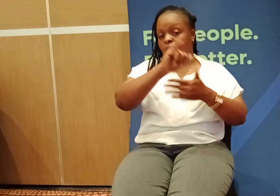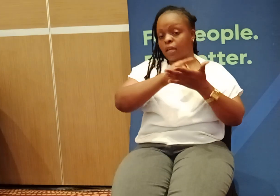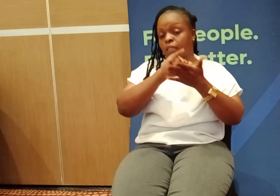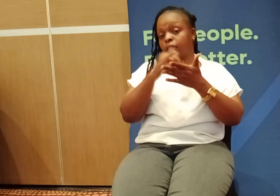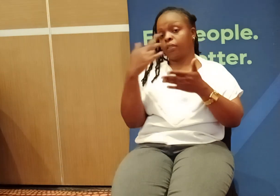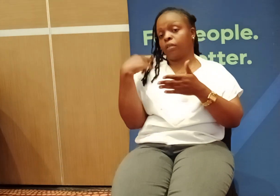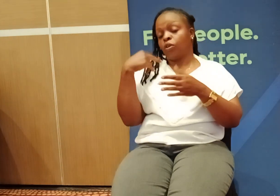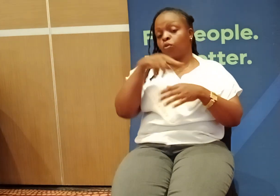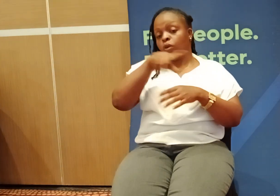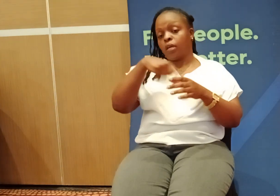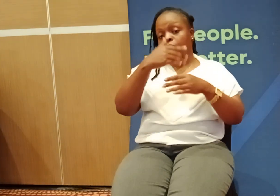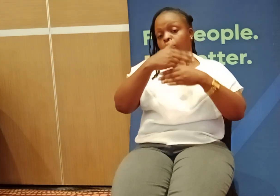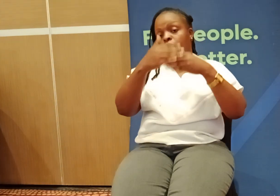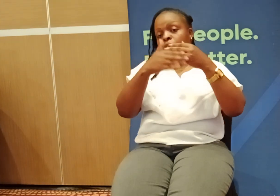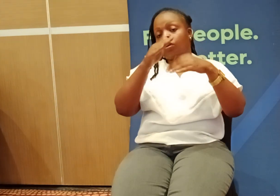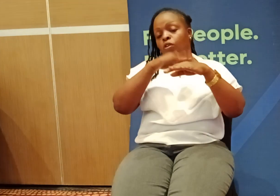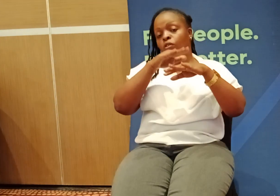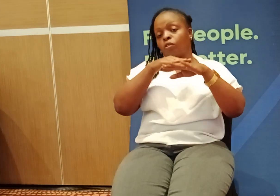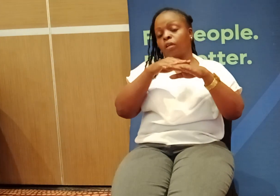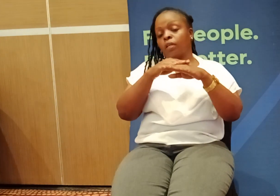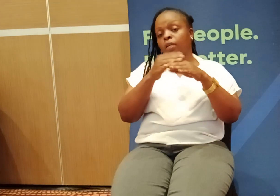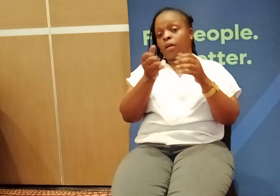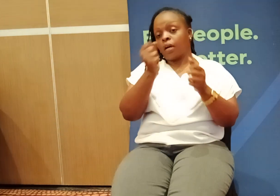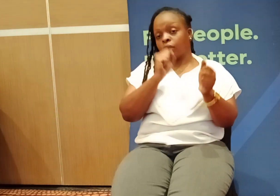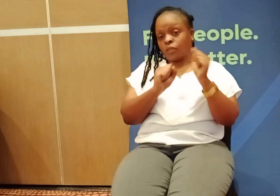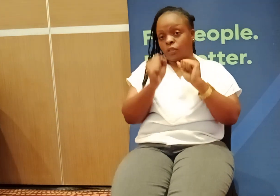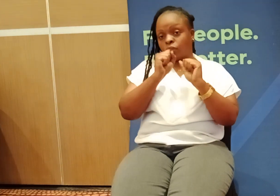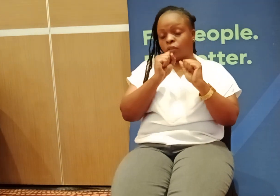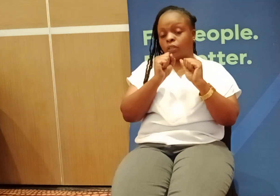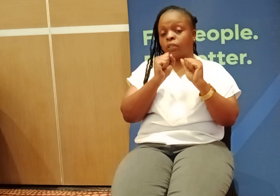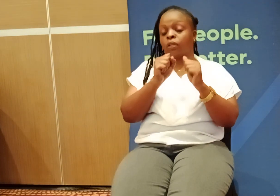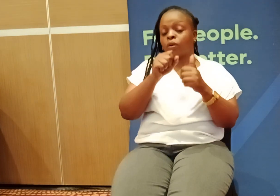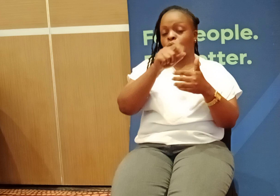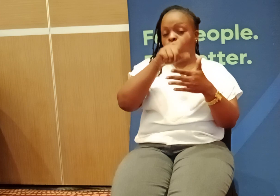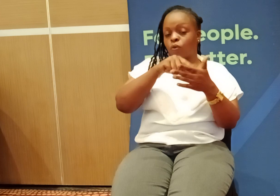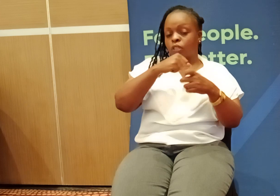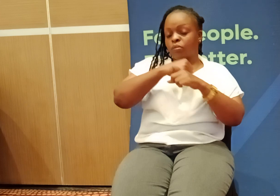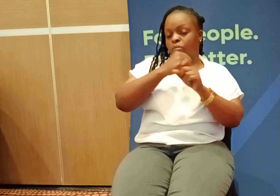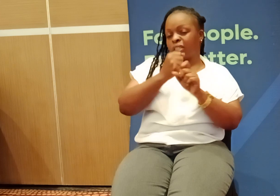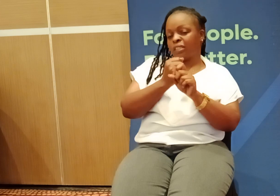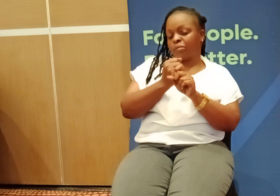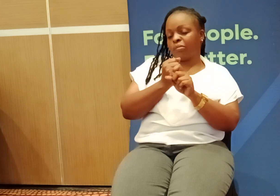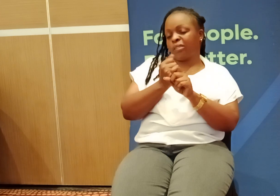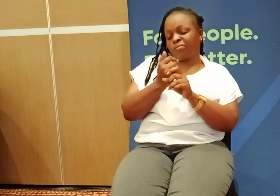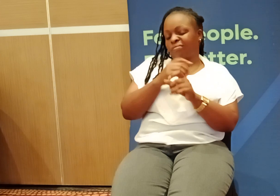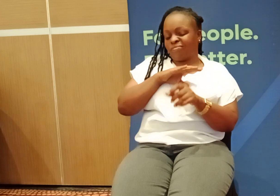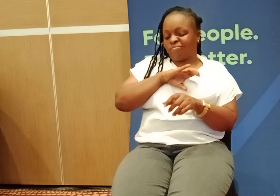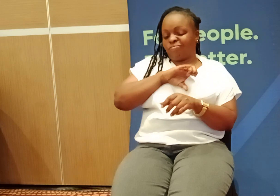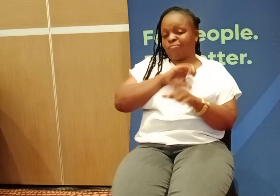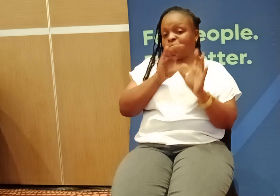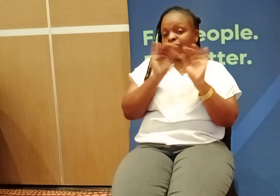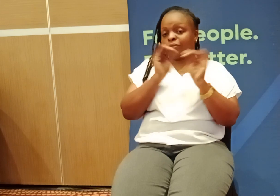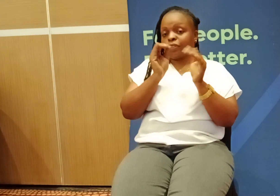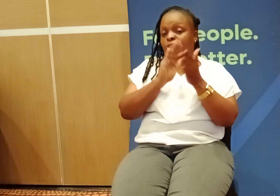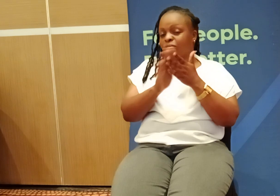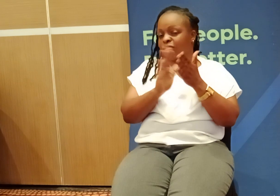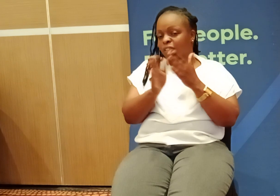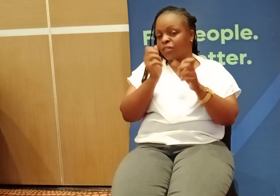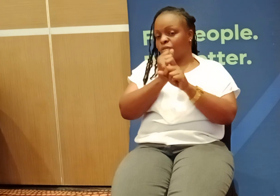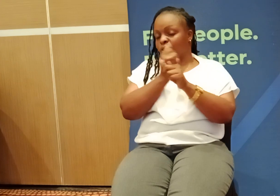on execution excellence. One of the items that makes me impatient is the speed of doing things. We will work